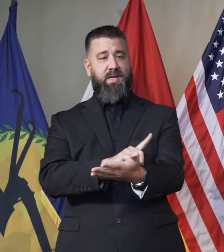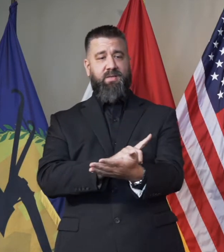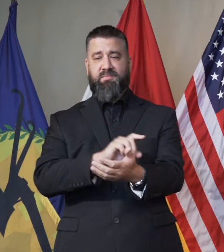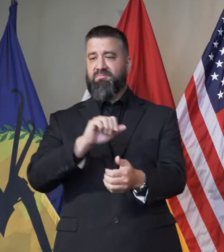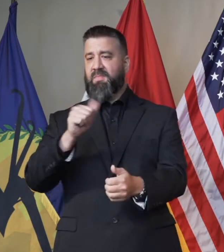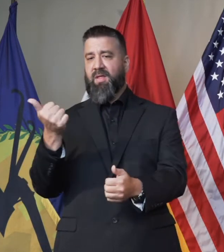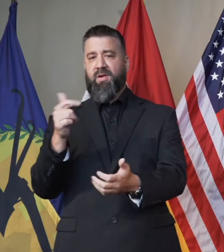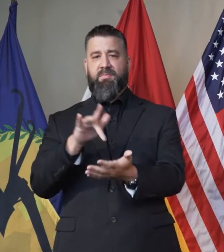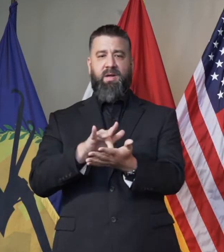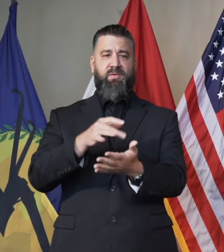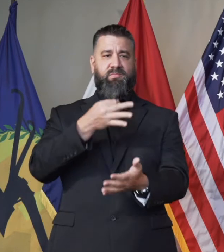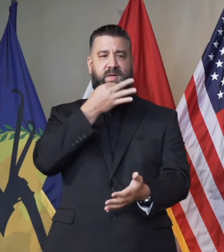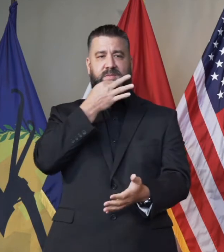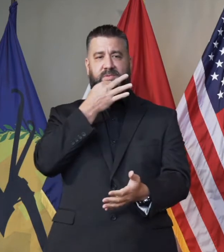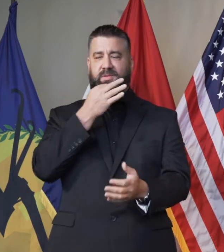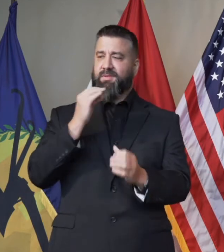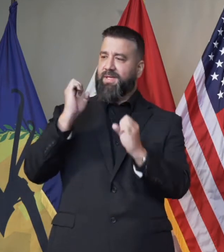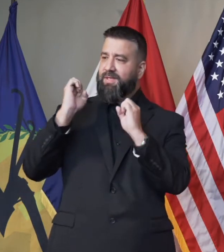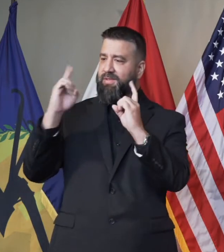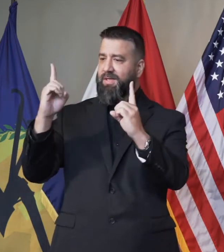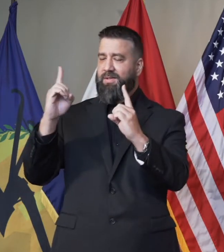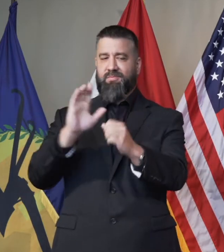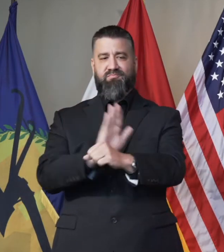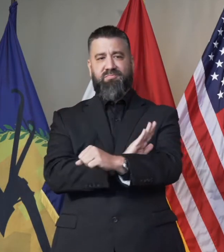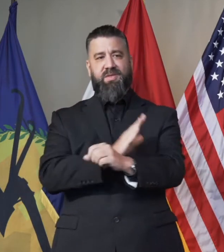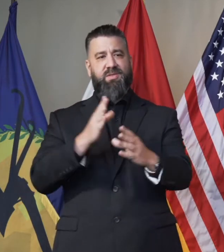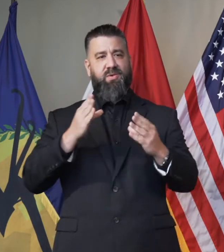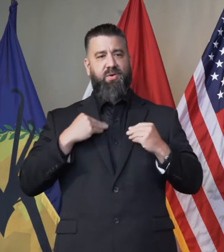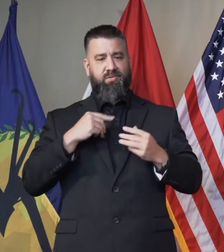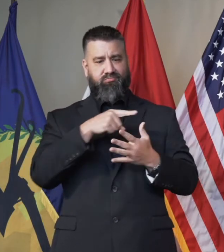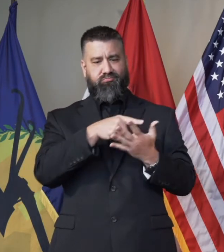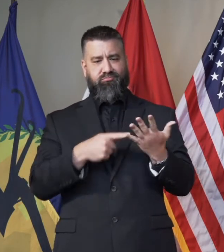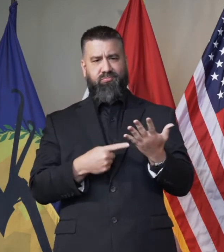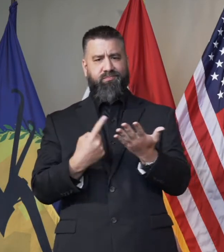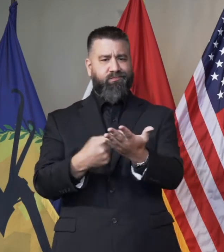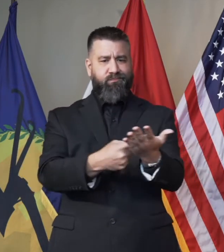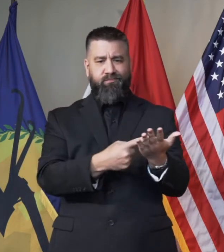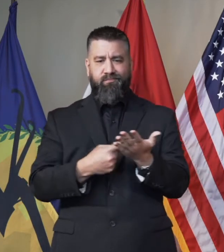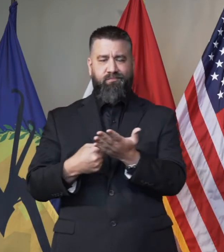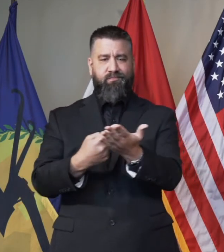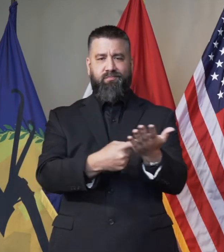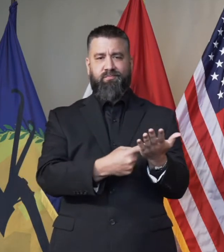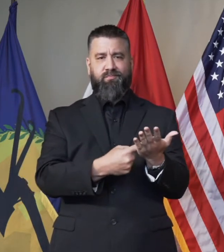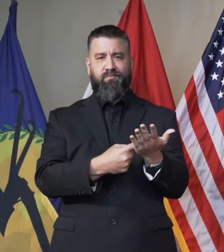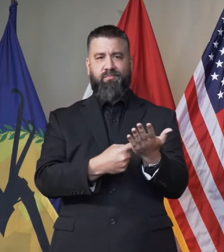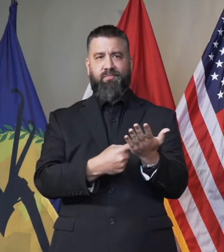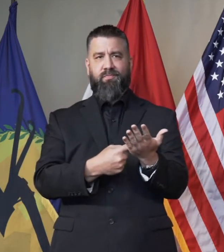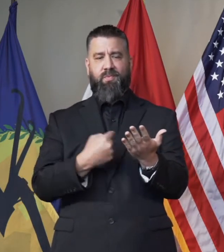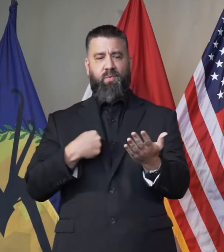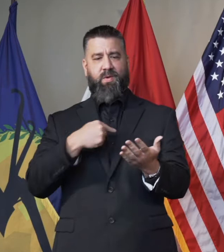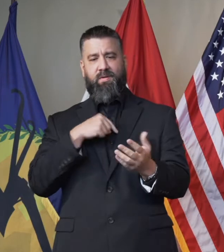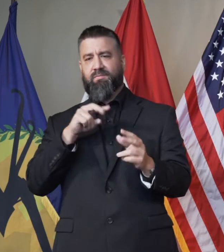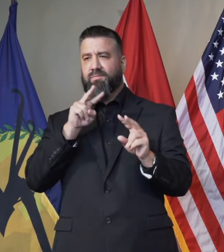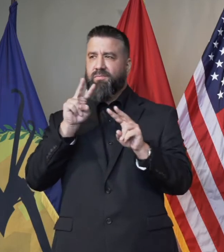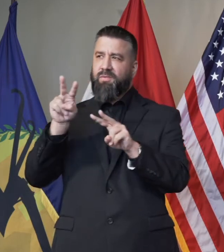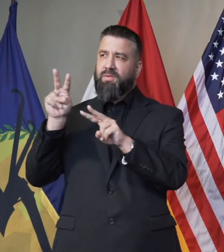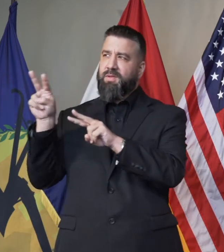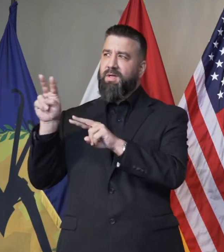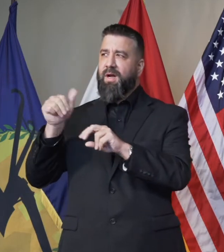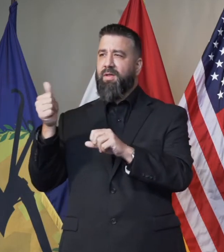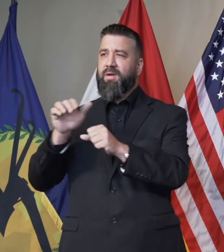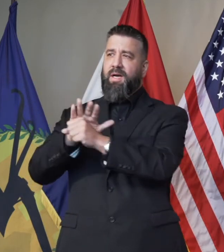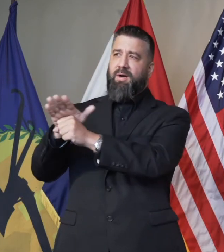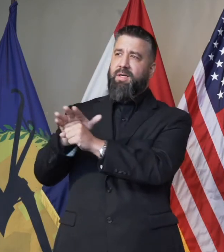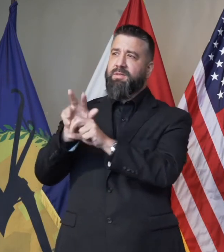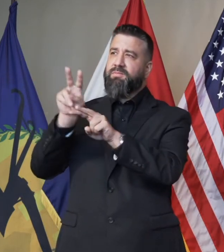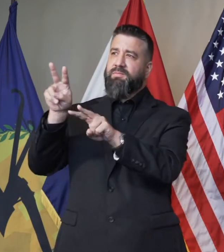authorities, educators, business owners, and many other county residents. We've studied the best practices in other areas and